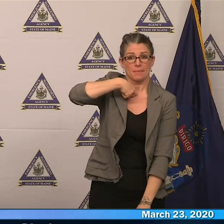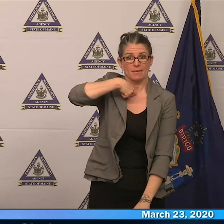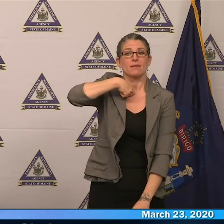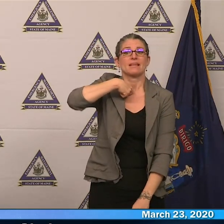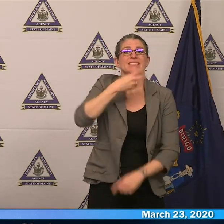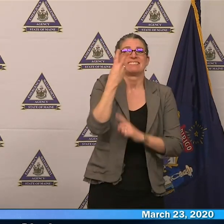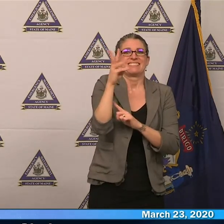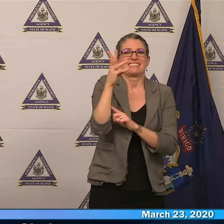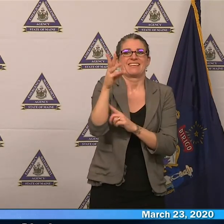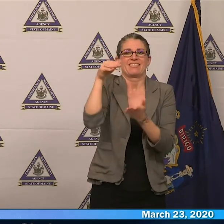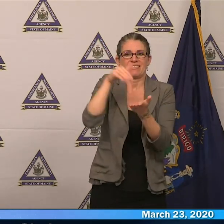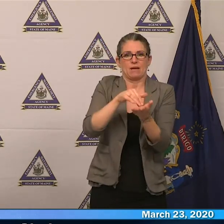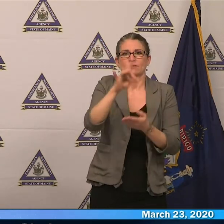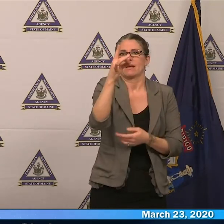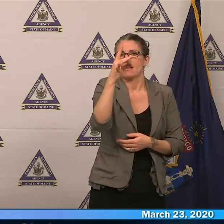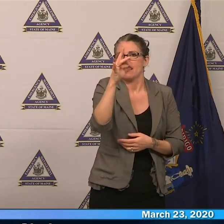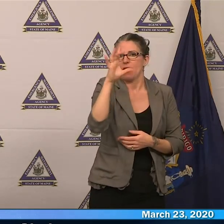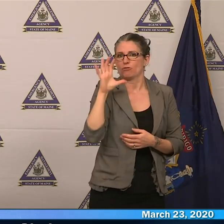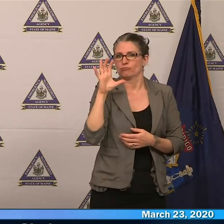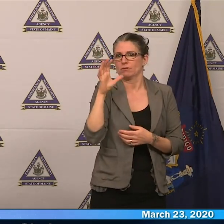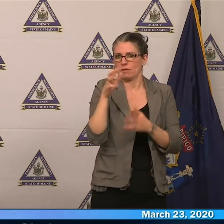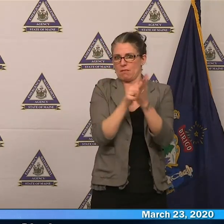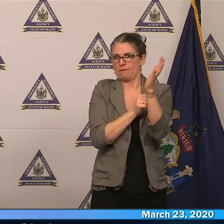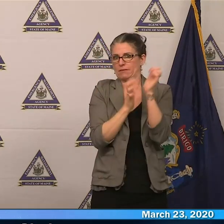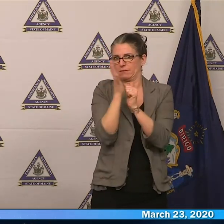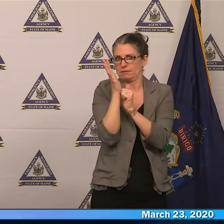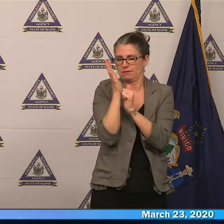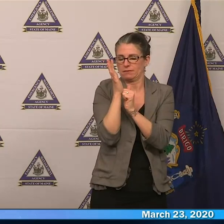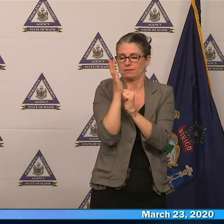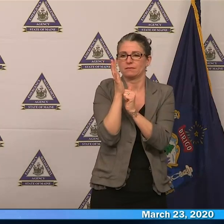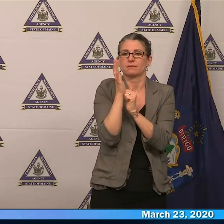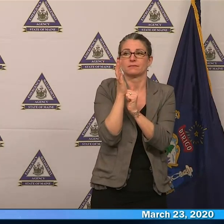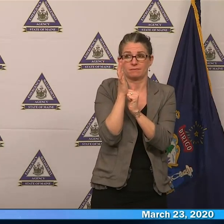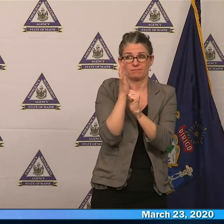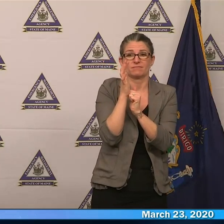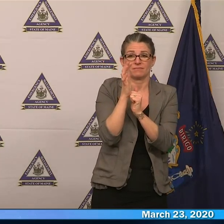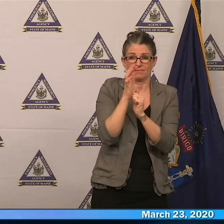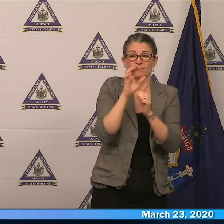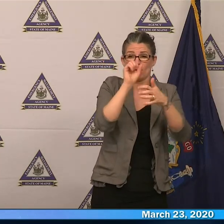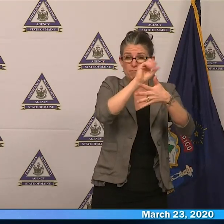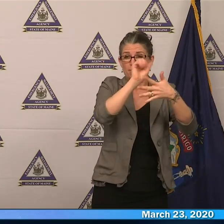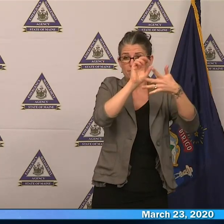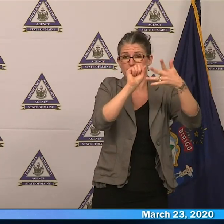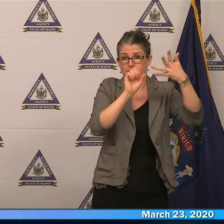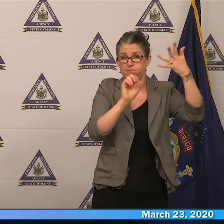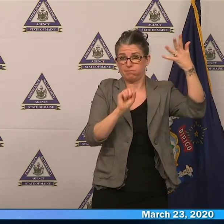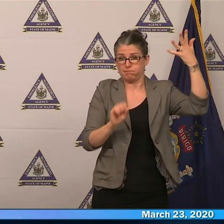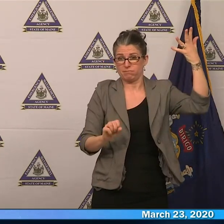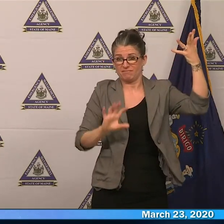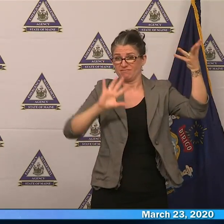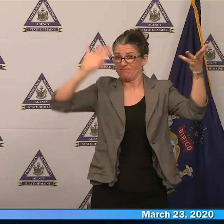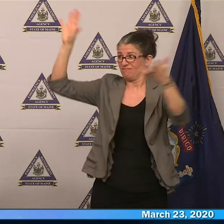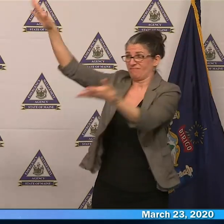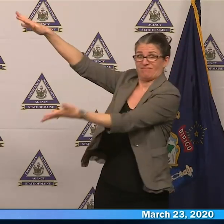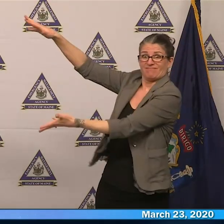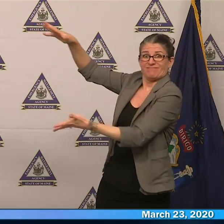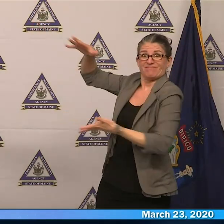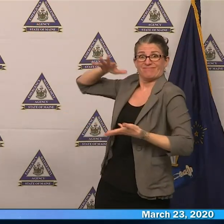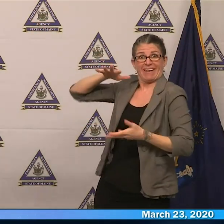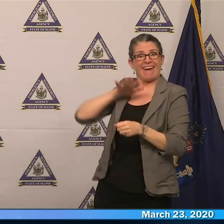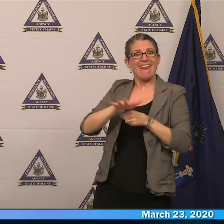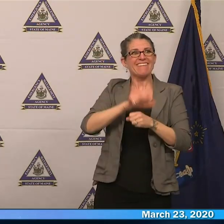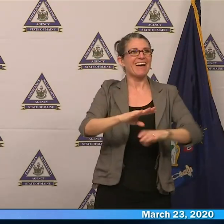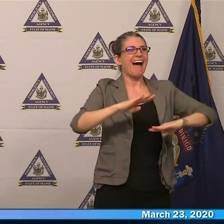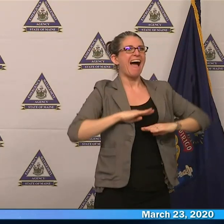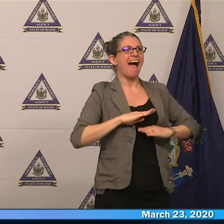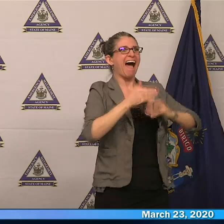gloves. We continue to urge the federal government to increase the pace of distributions from